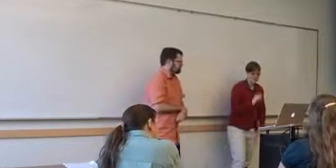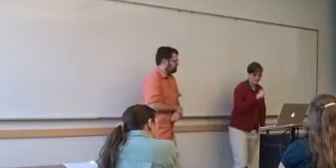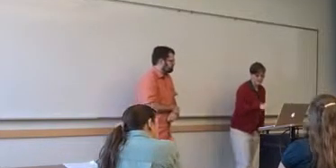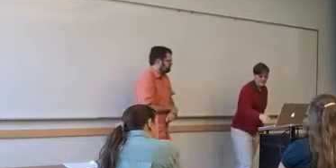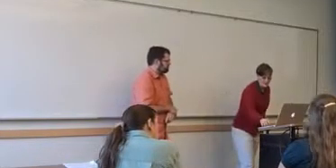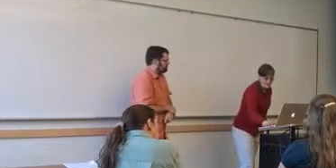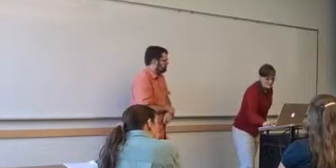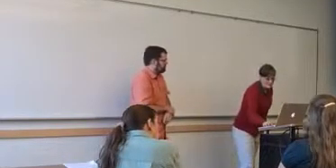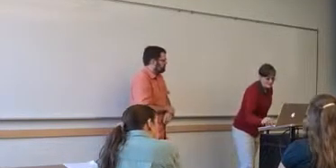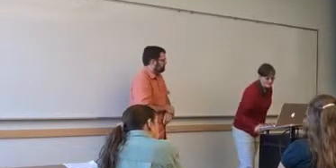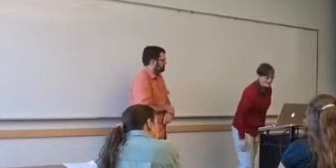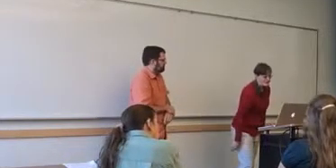down.